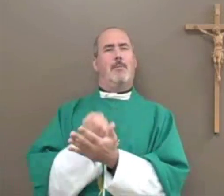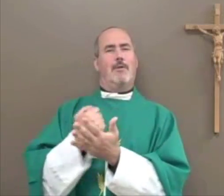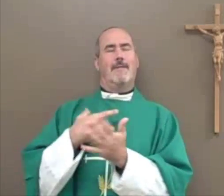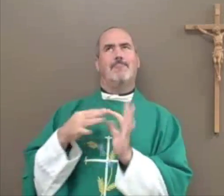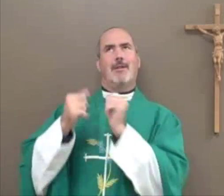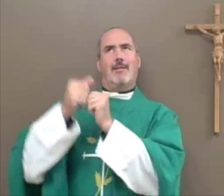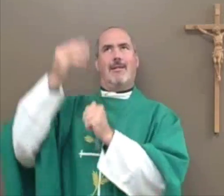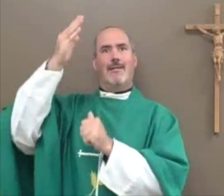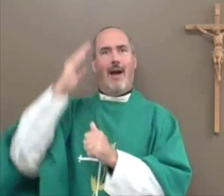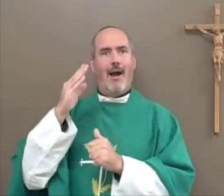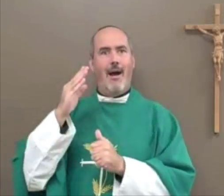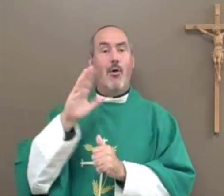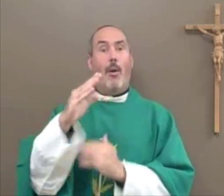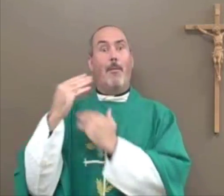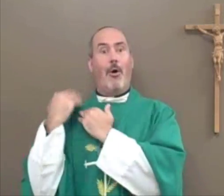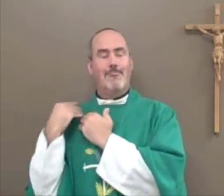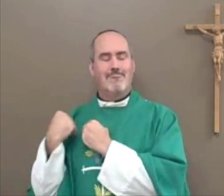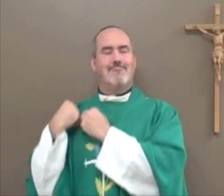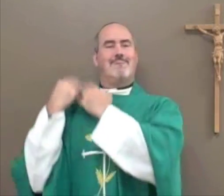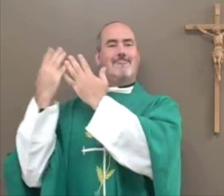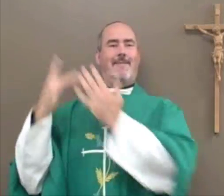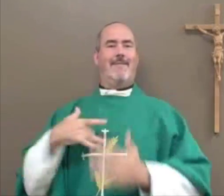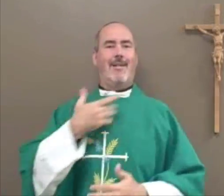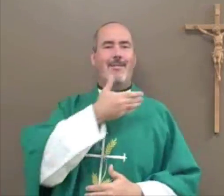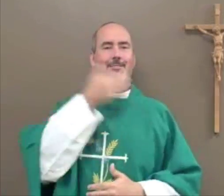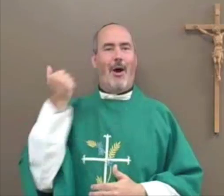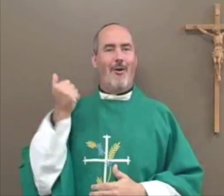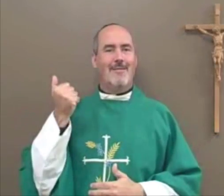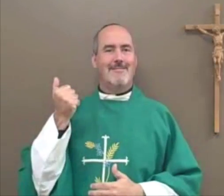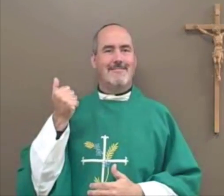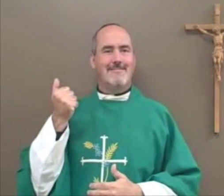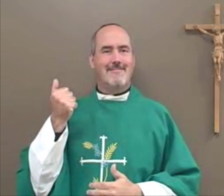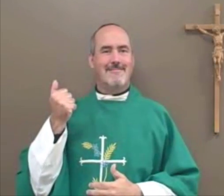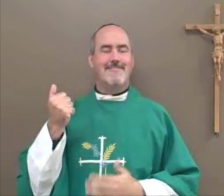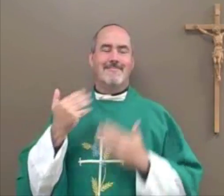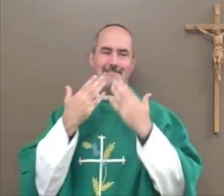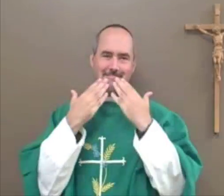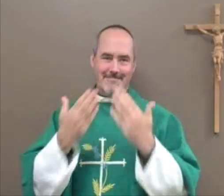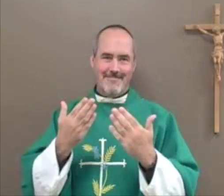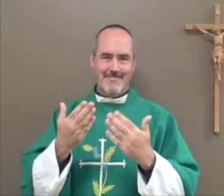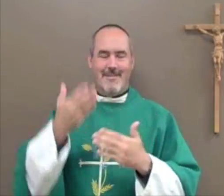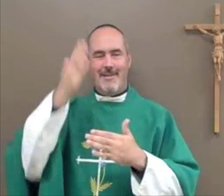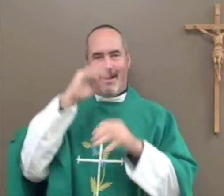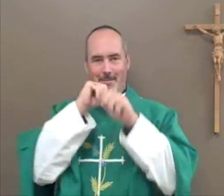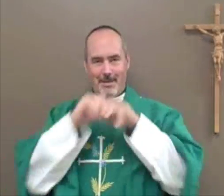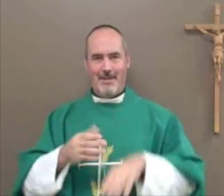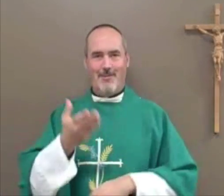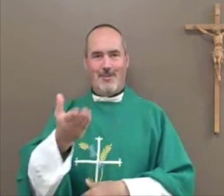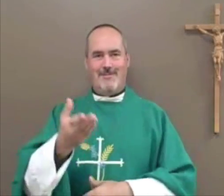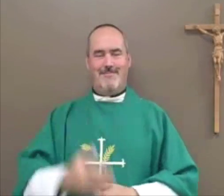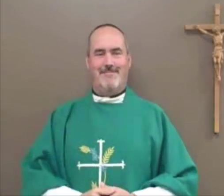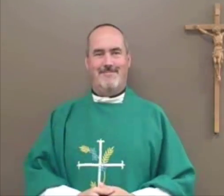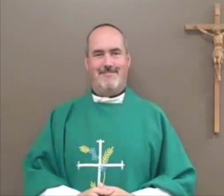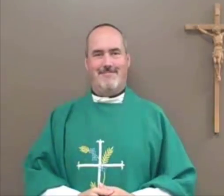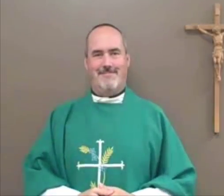wonderful opportunity for you to kind of be present with God and to give over all those burdens to Him. God bless you.